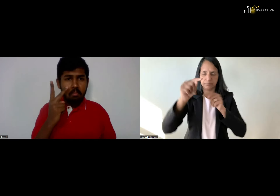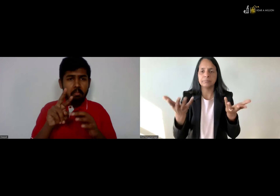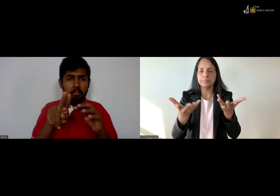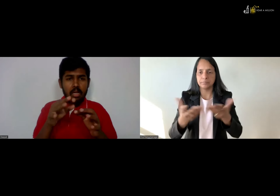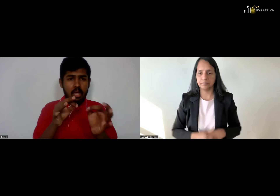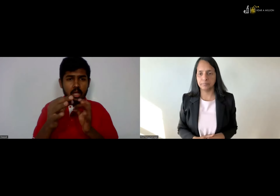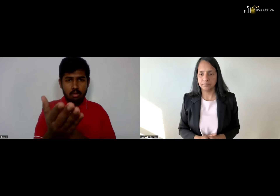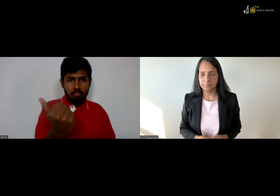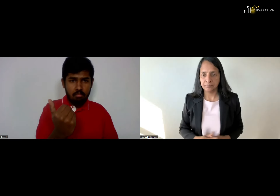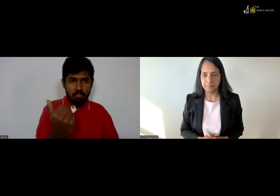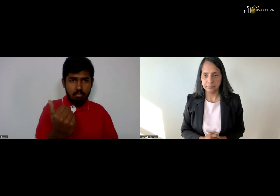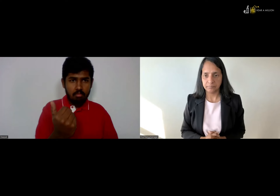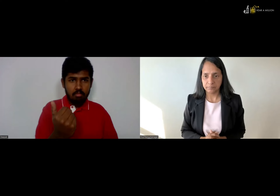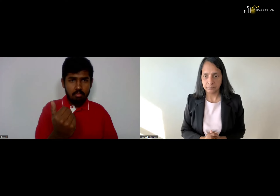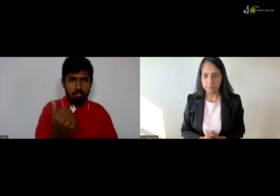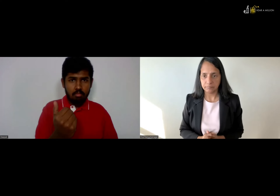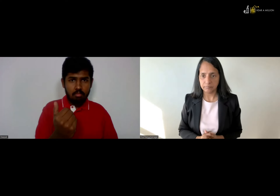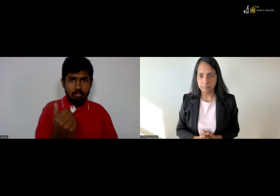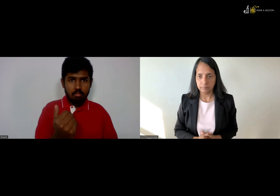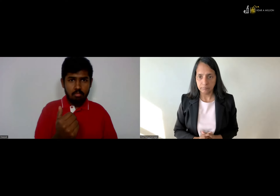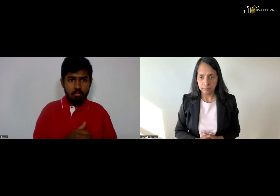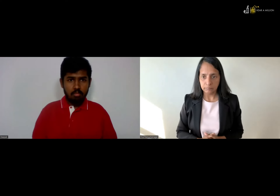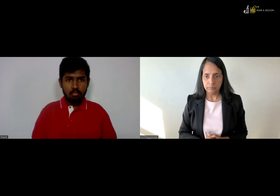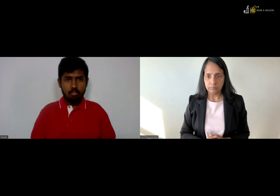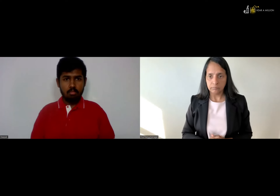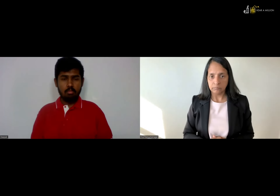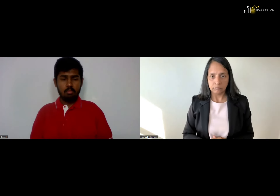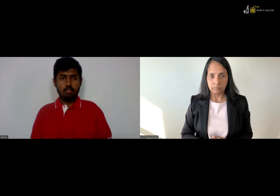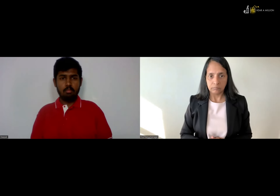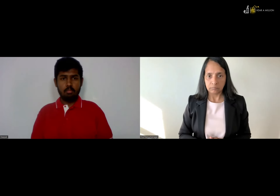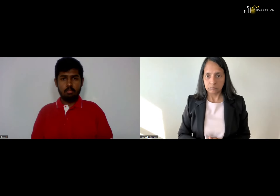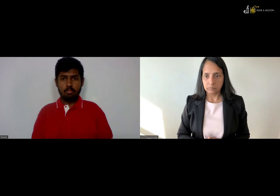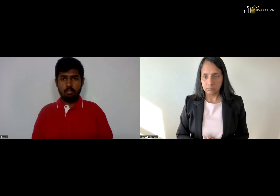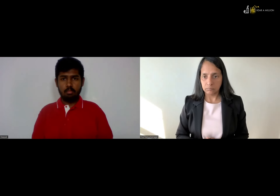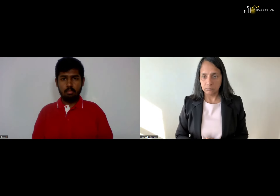Yes, there is one person, Bhushan. If you would like to explain,